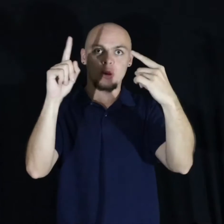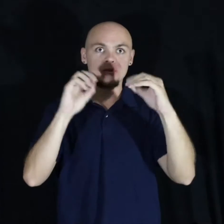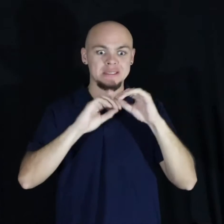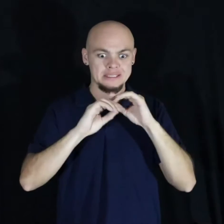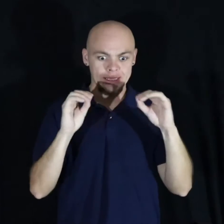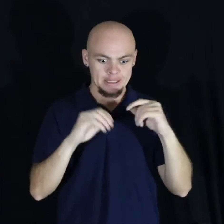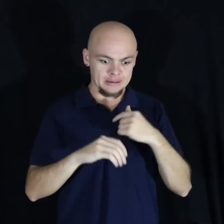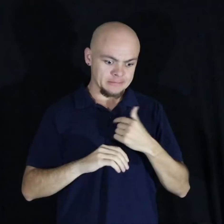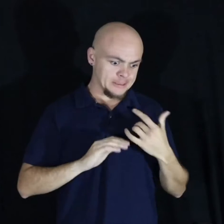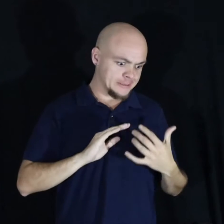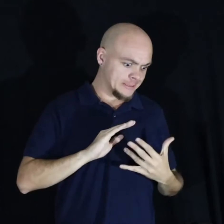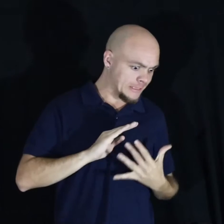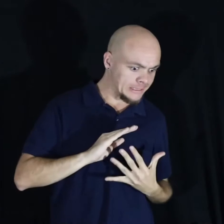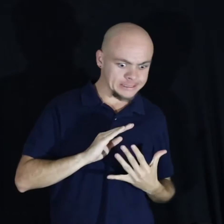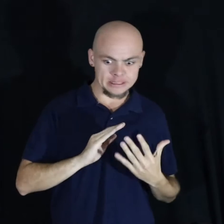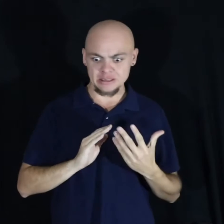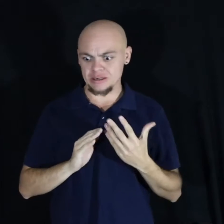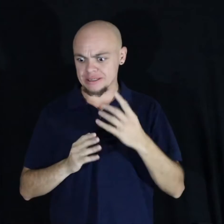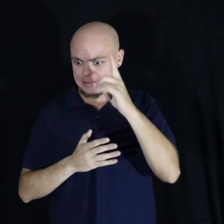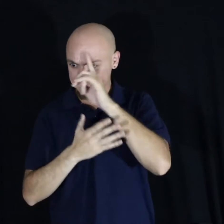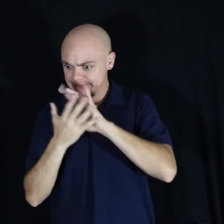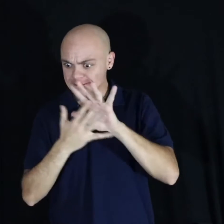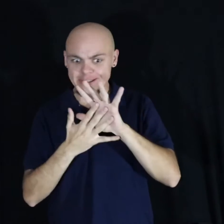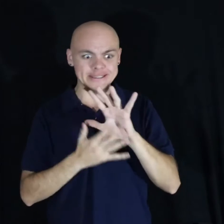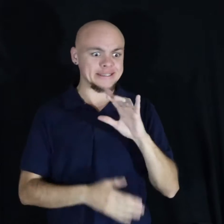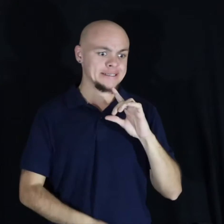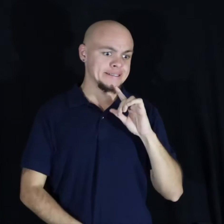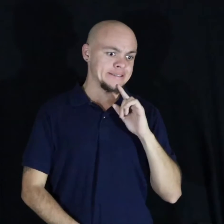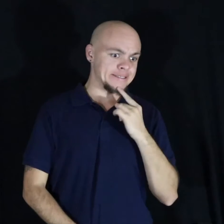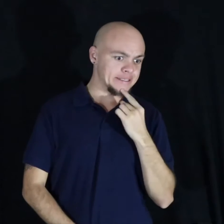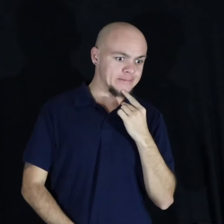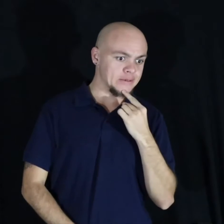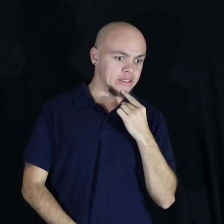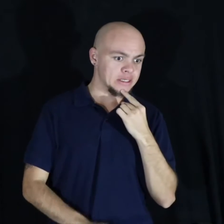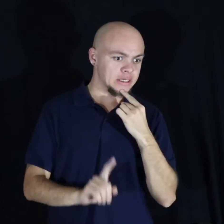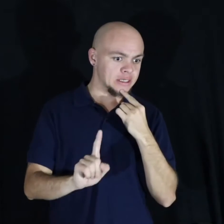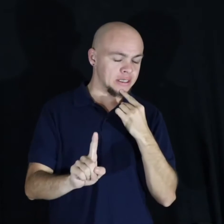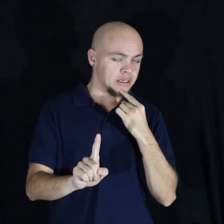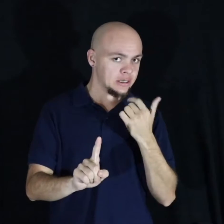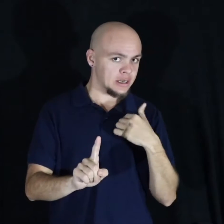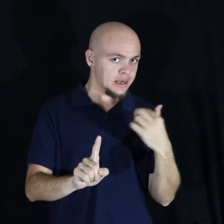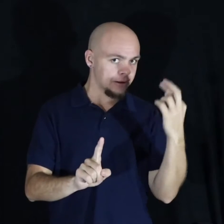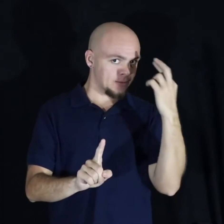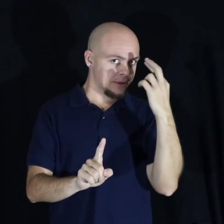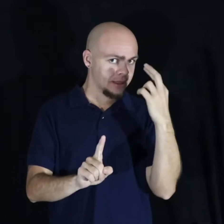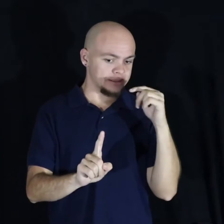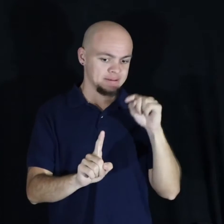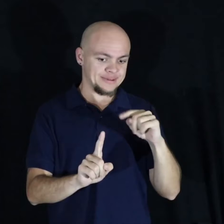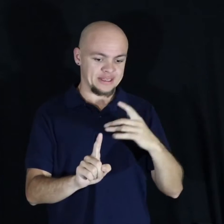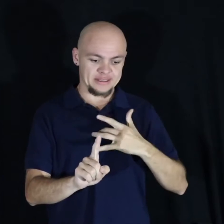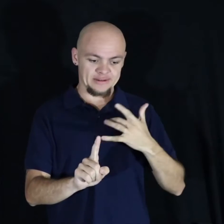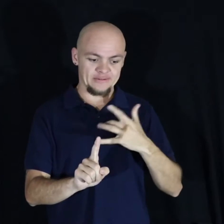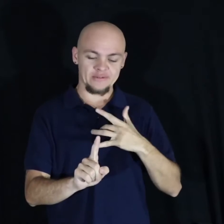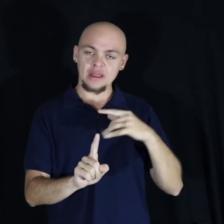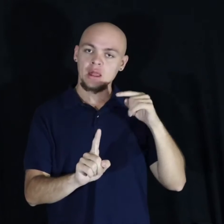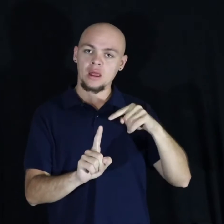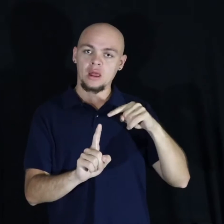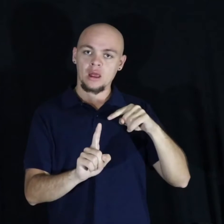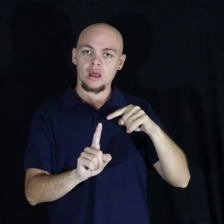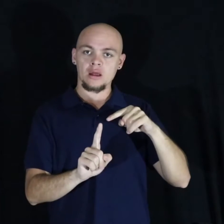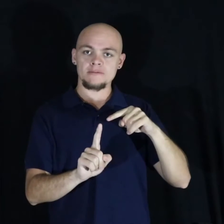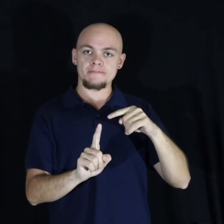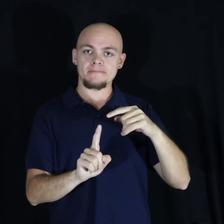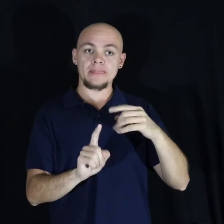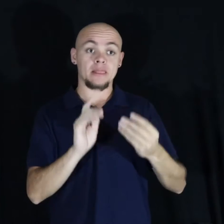of anger, confusion, disappointment, you name it. That was until I realized that I'd much rather allow this feeling that predominantly